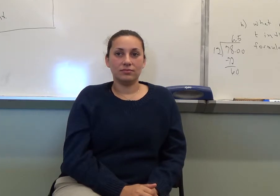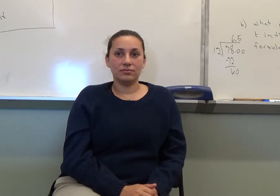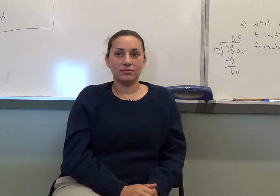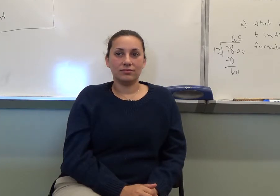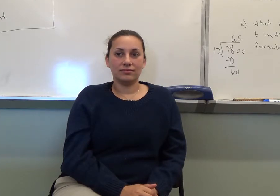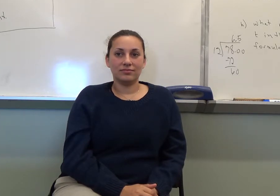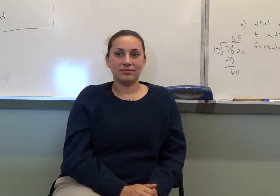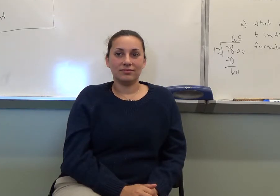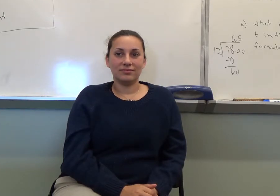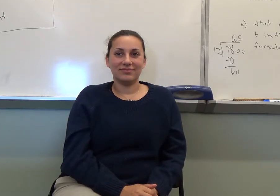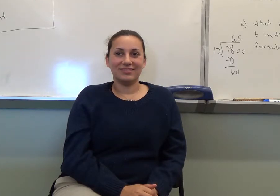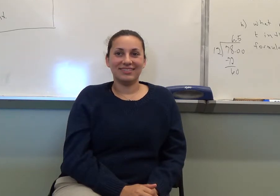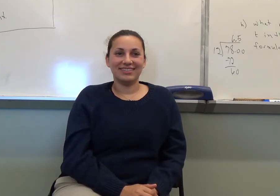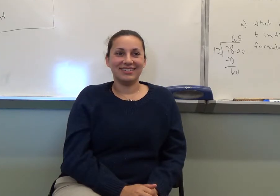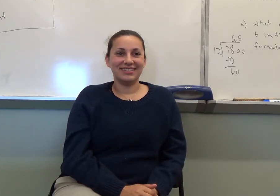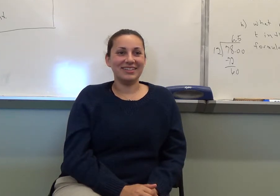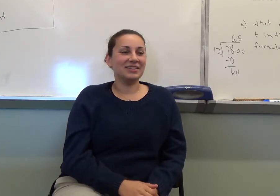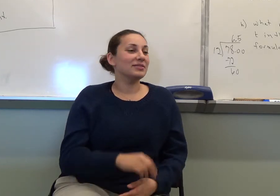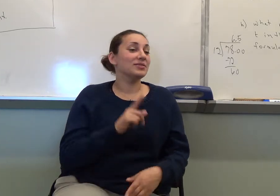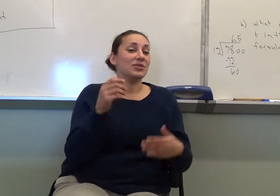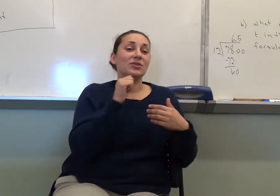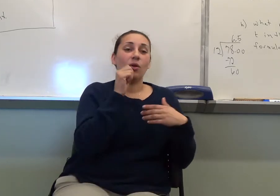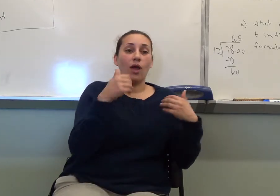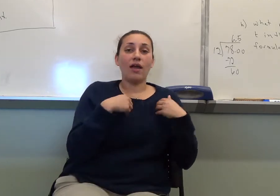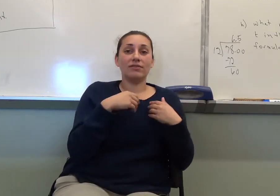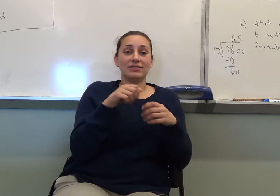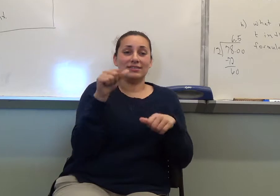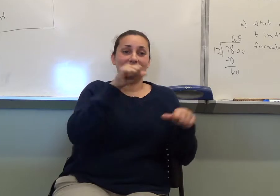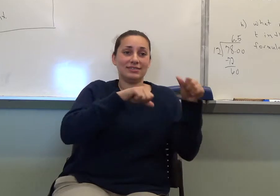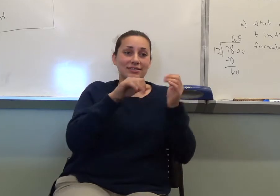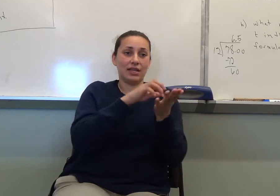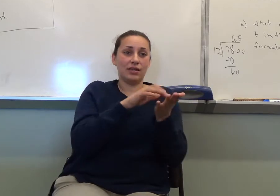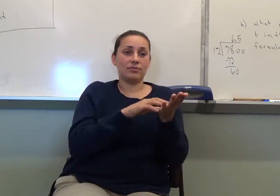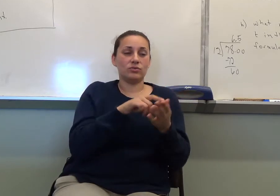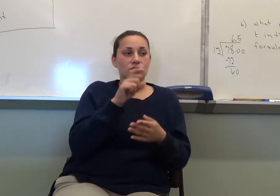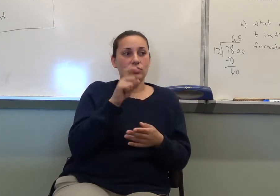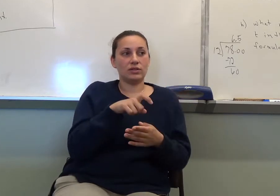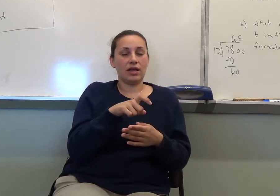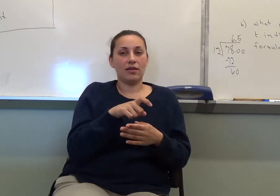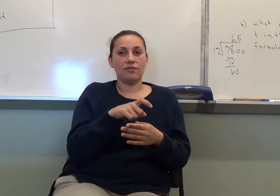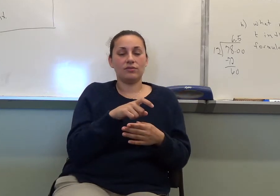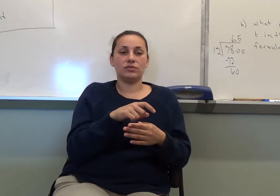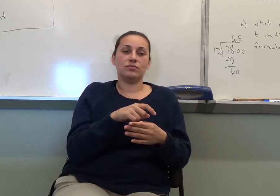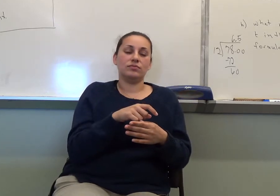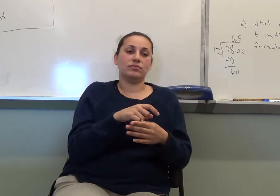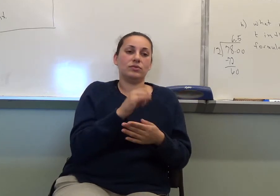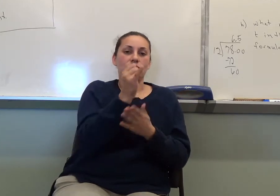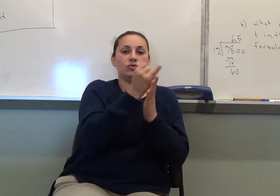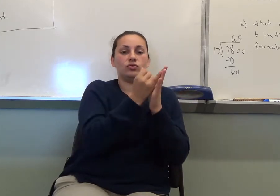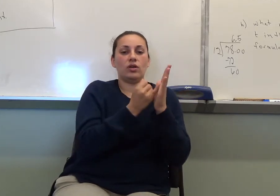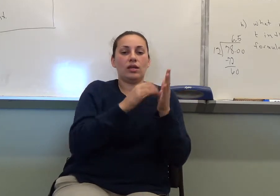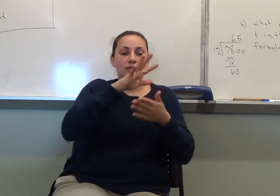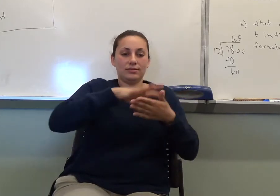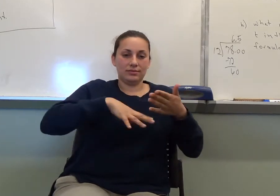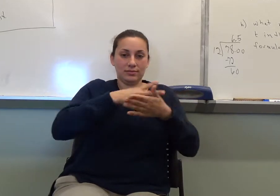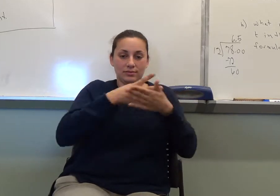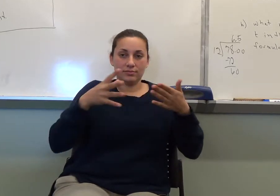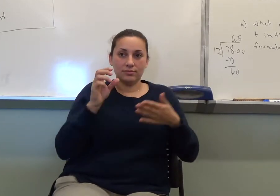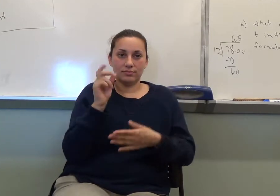you don't have a scientific calculator, then you're going to have to resort to building up this table. So you probably want to get one, because